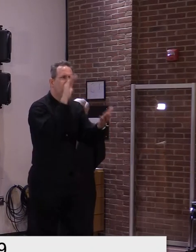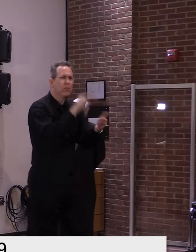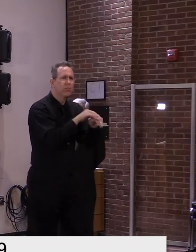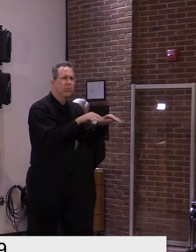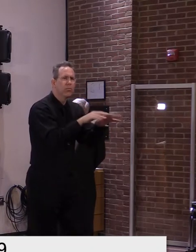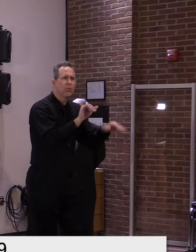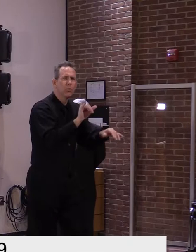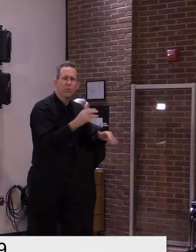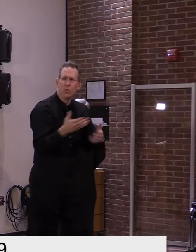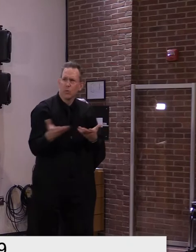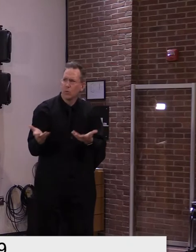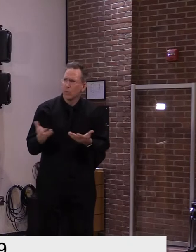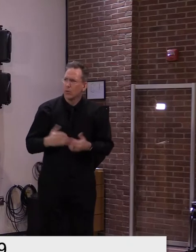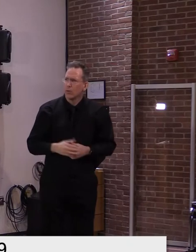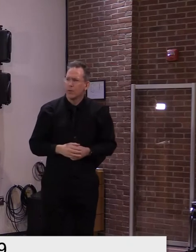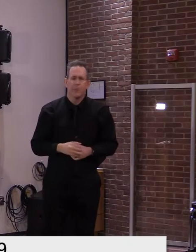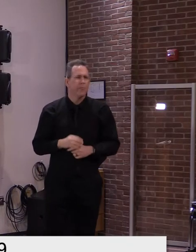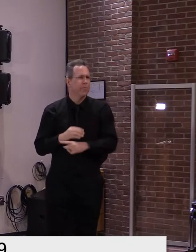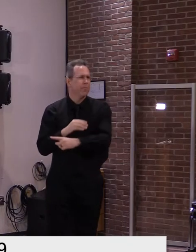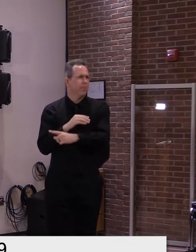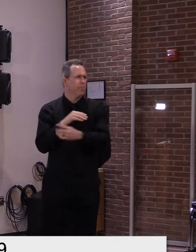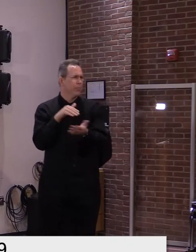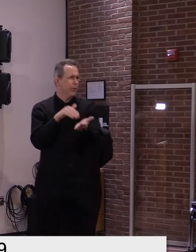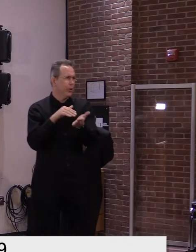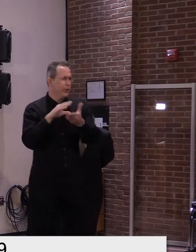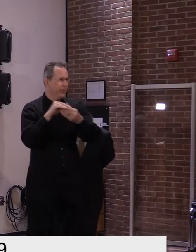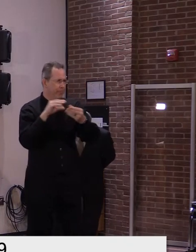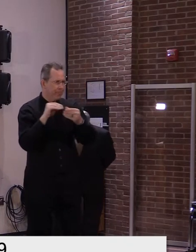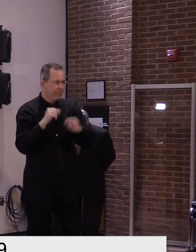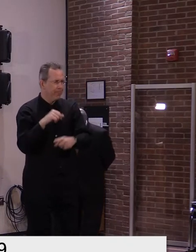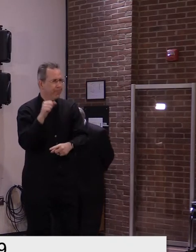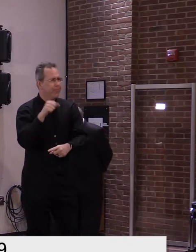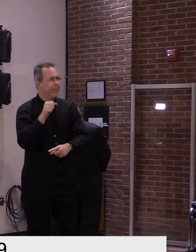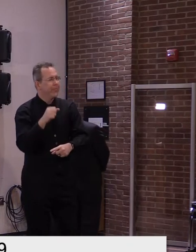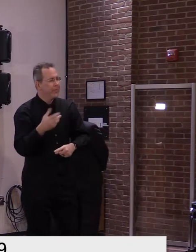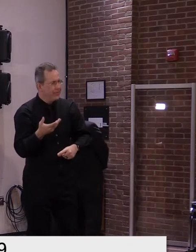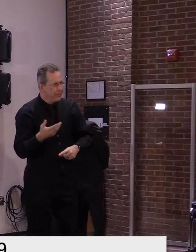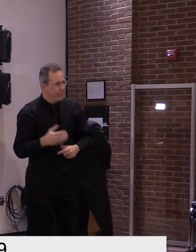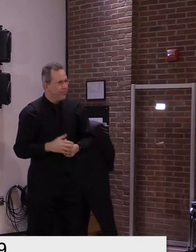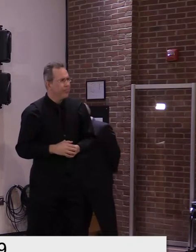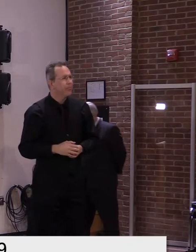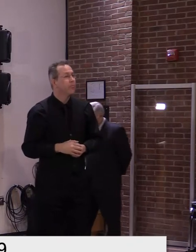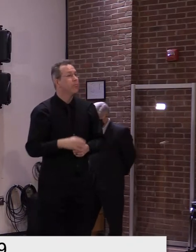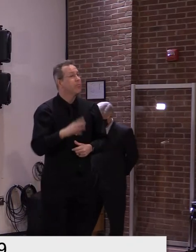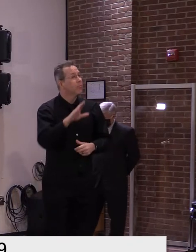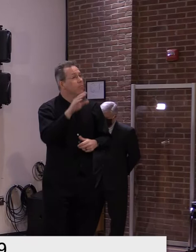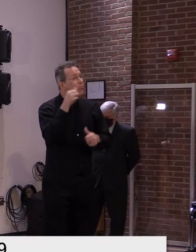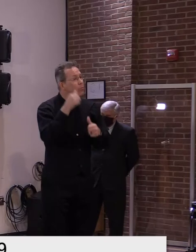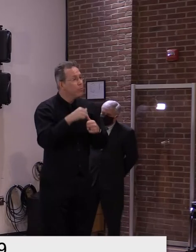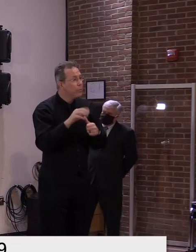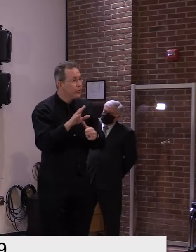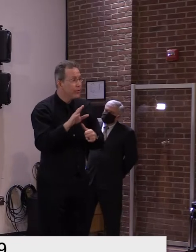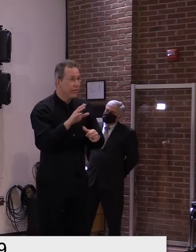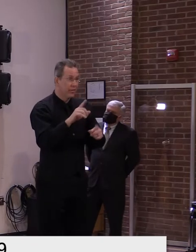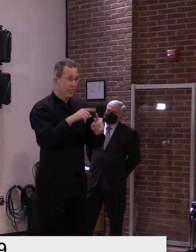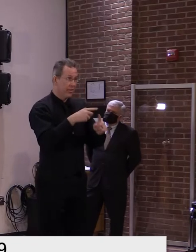because you'll recall even when we have vaccinated people gathering with unvaccinated people,